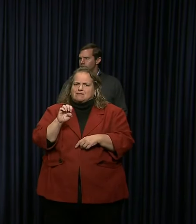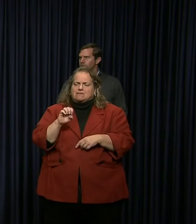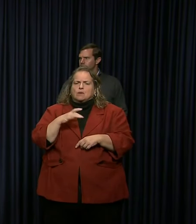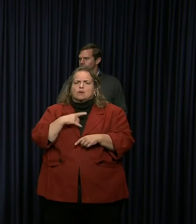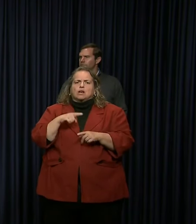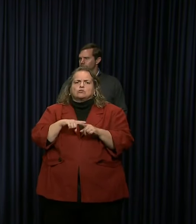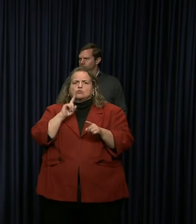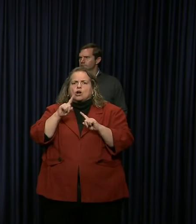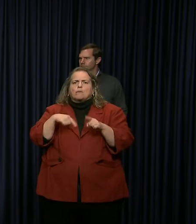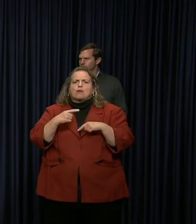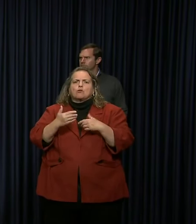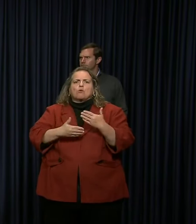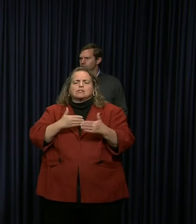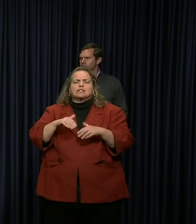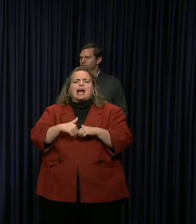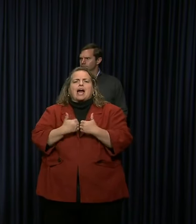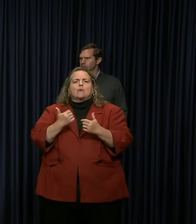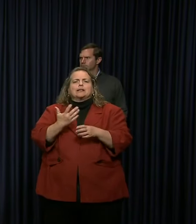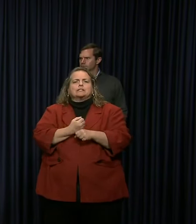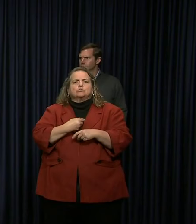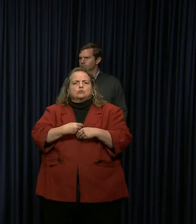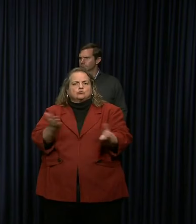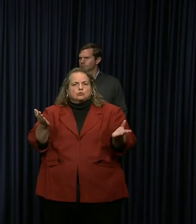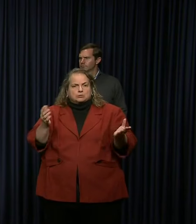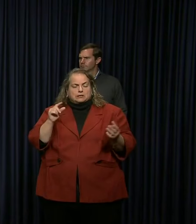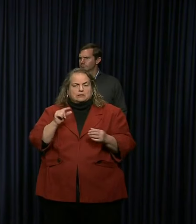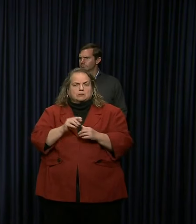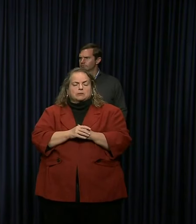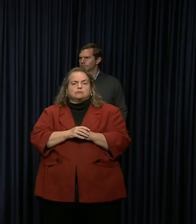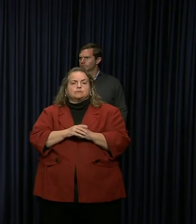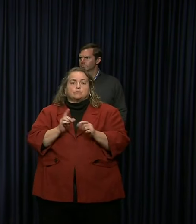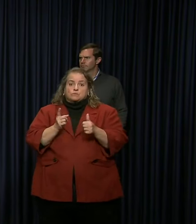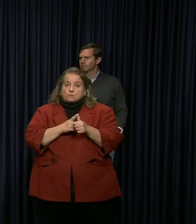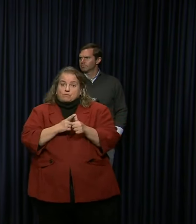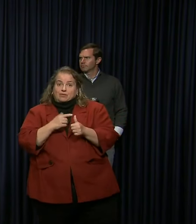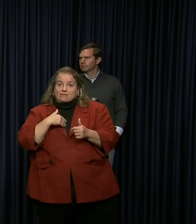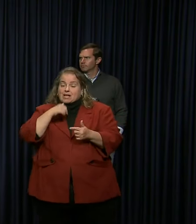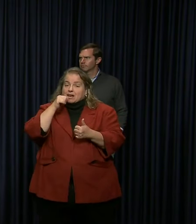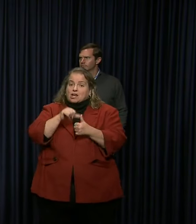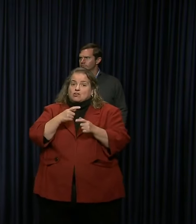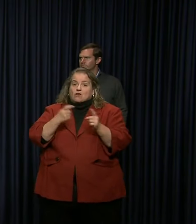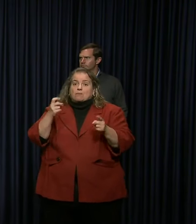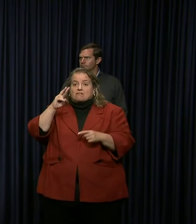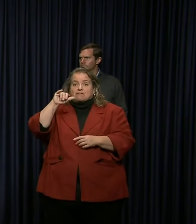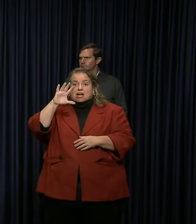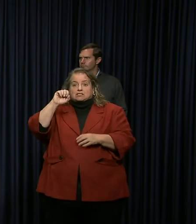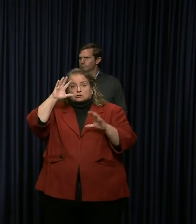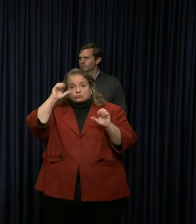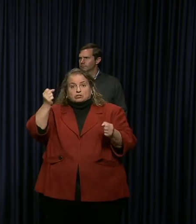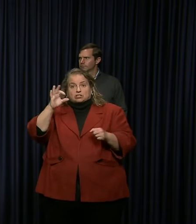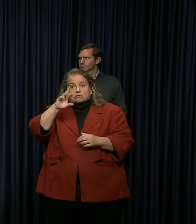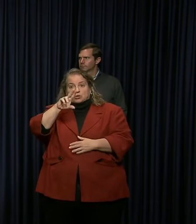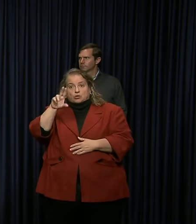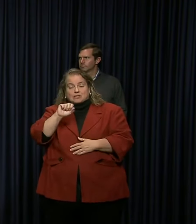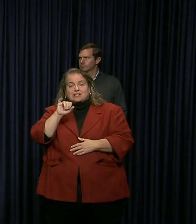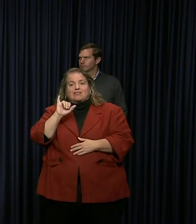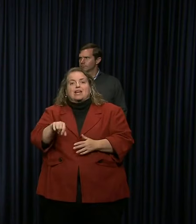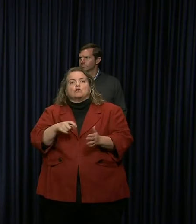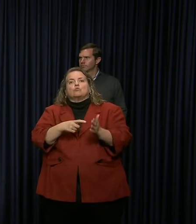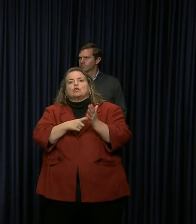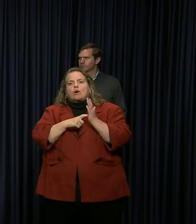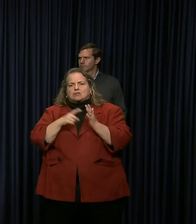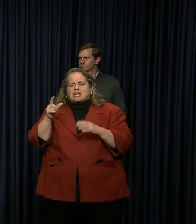about the process for how this gets distributed a little bit. So first of all, I have a letter from the Vice President of the United States that requires, this